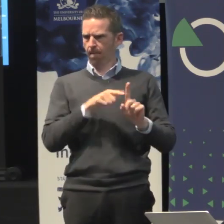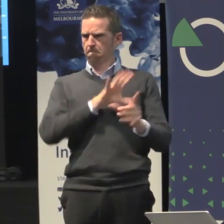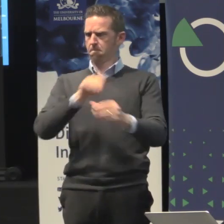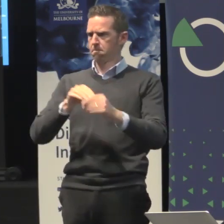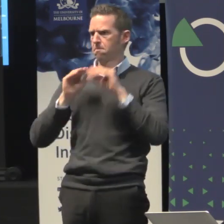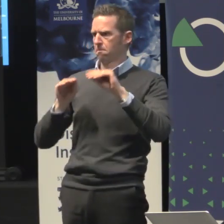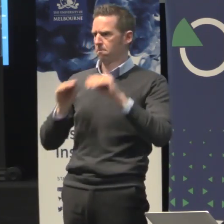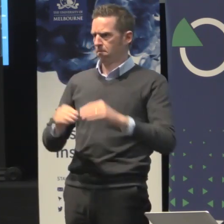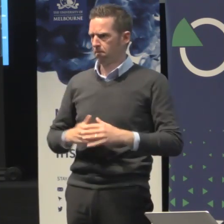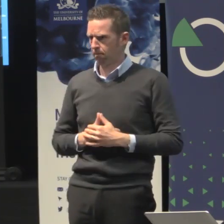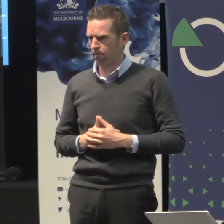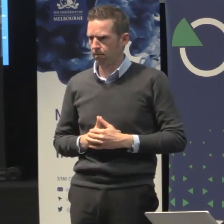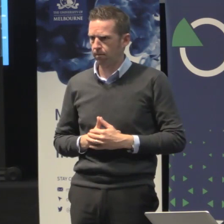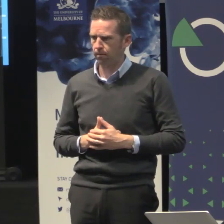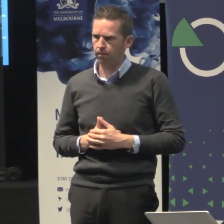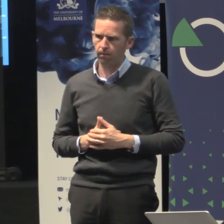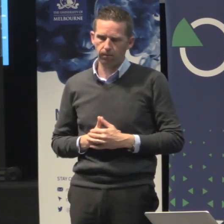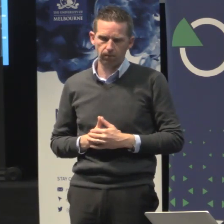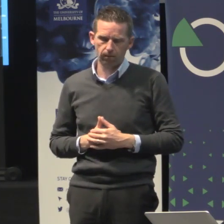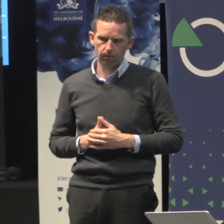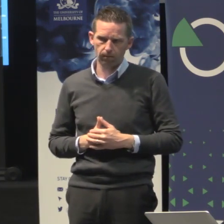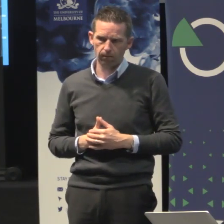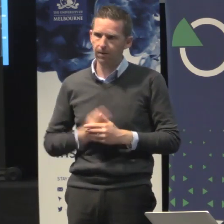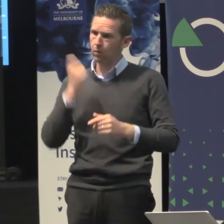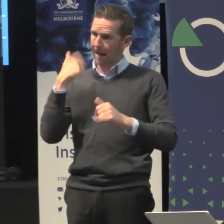I will end with another word of caution.